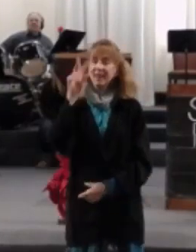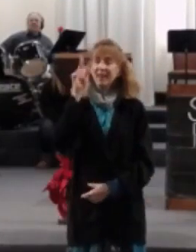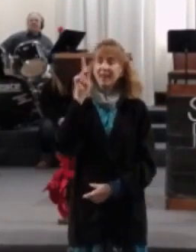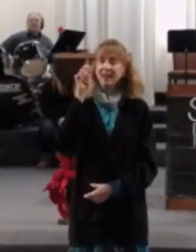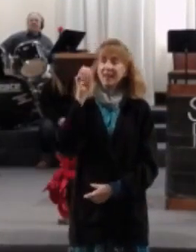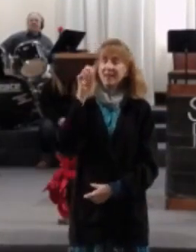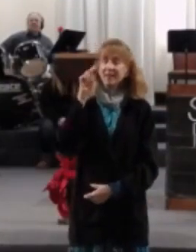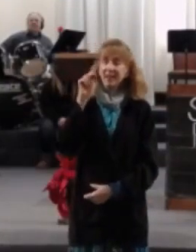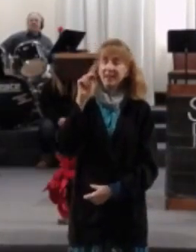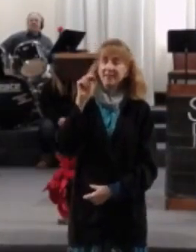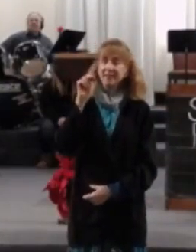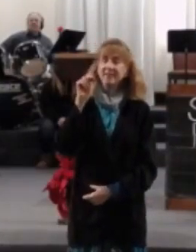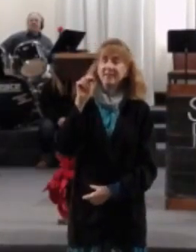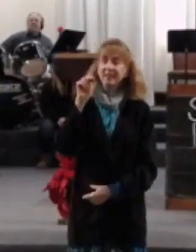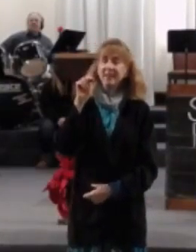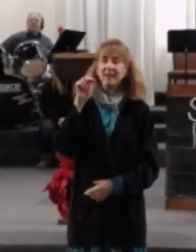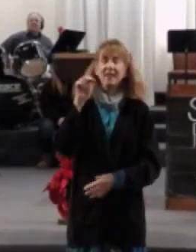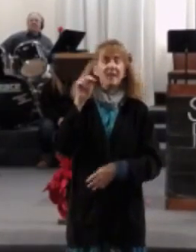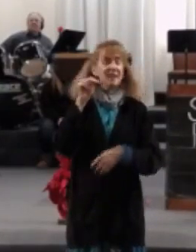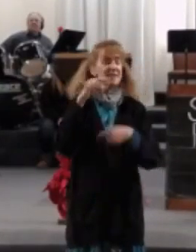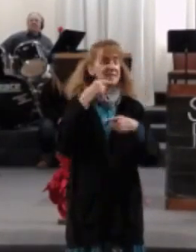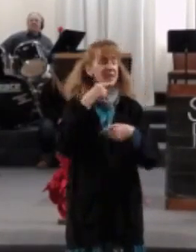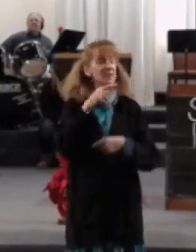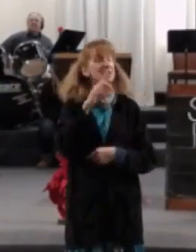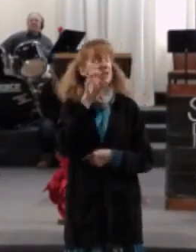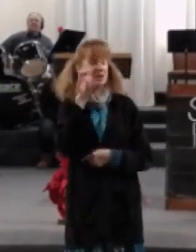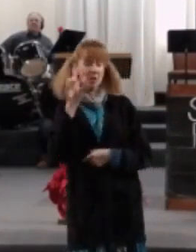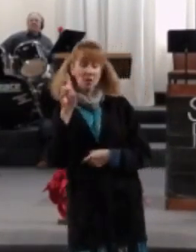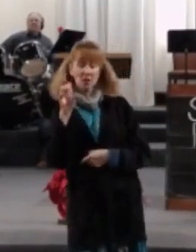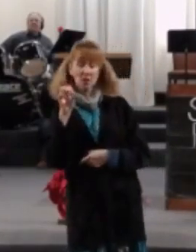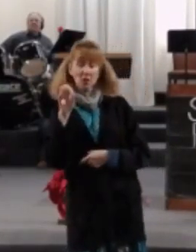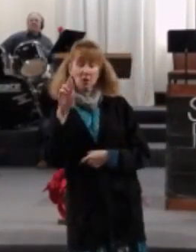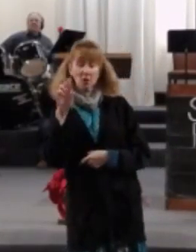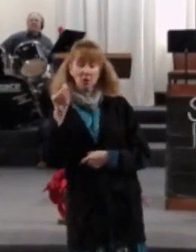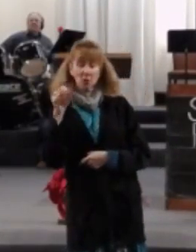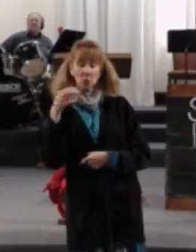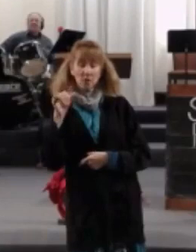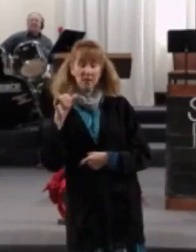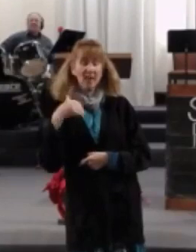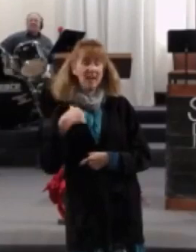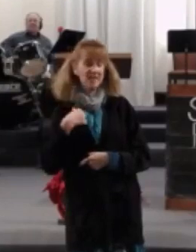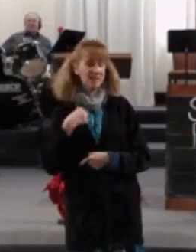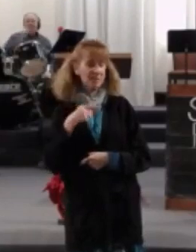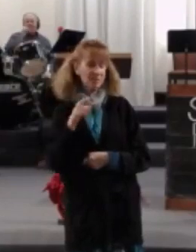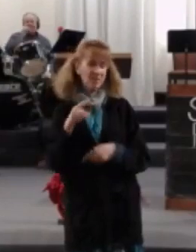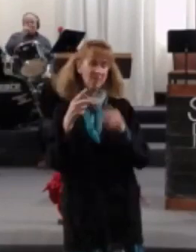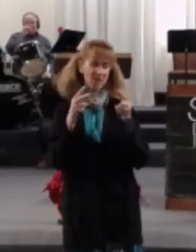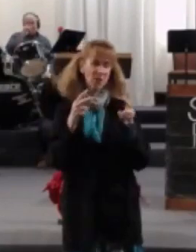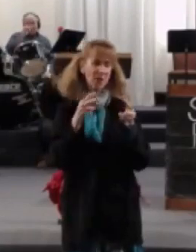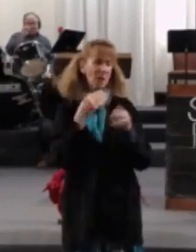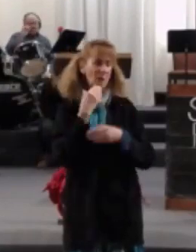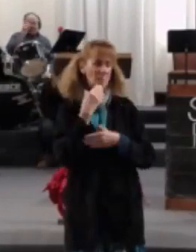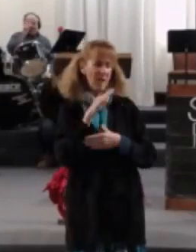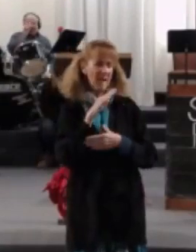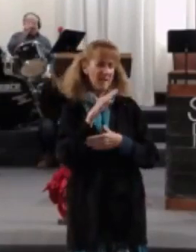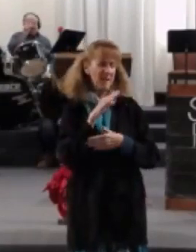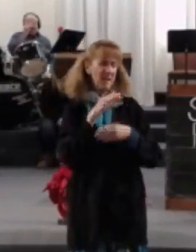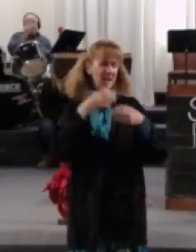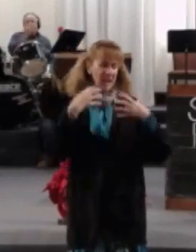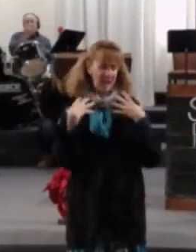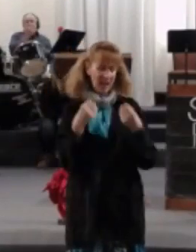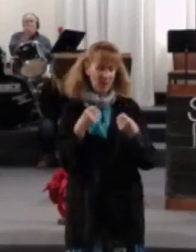Dorothy has some serious problems health-wise. Don't know whether it's heart, lung,